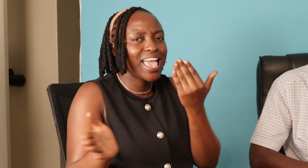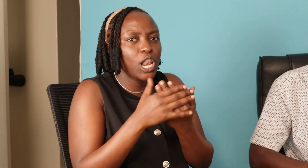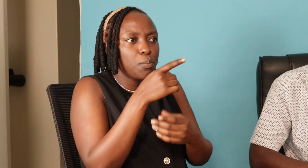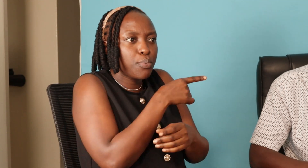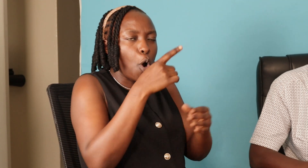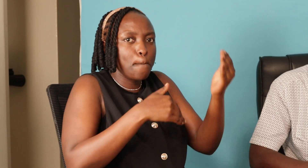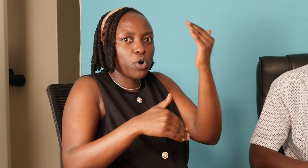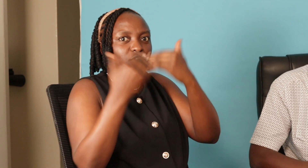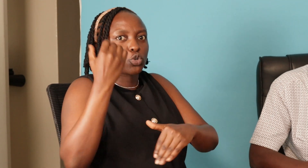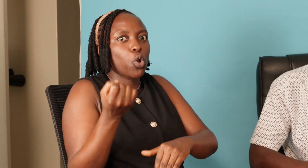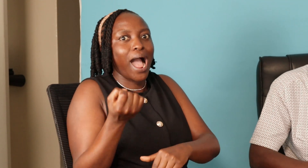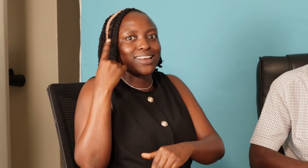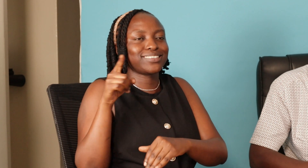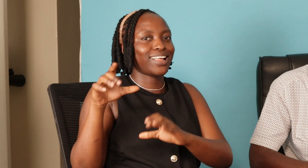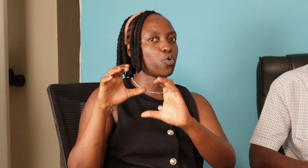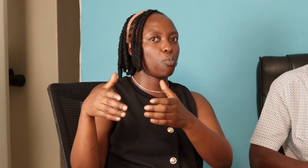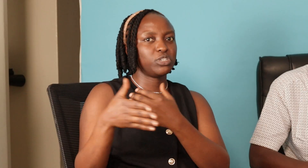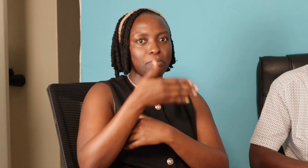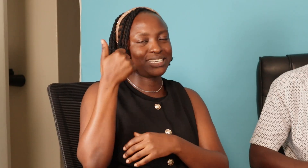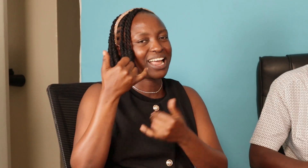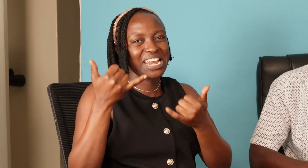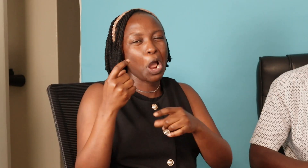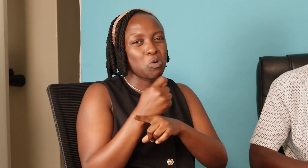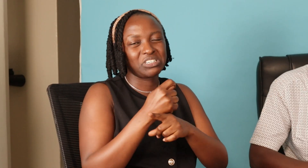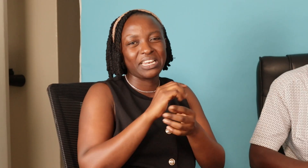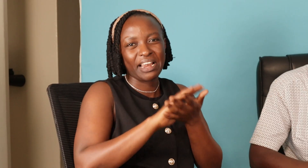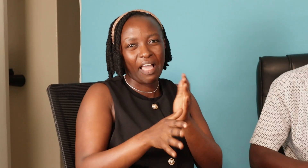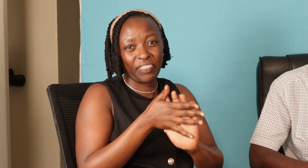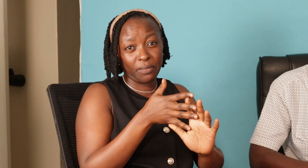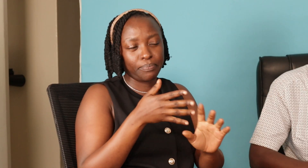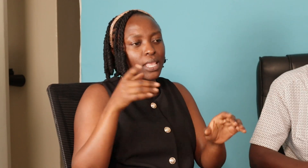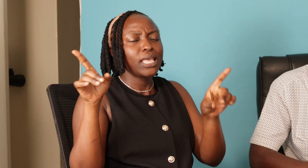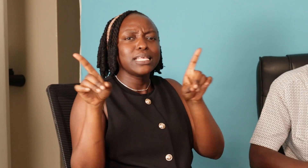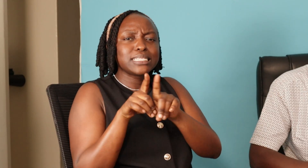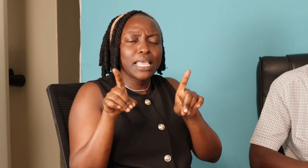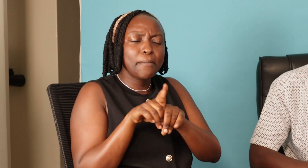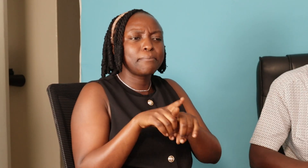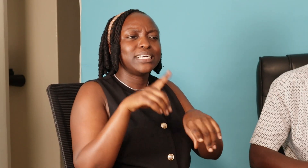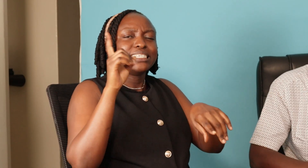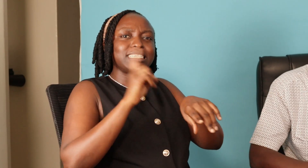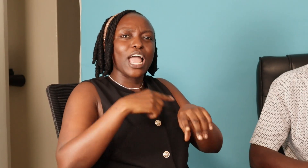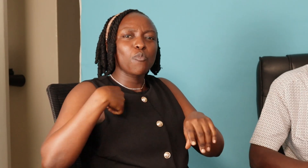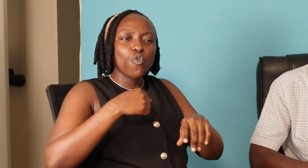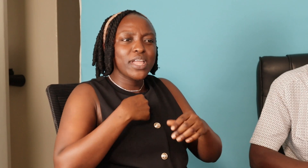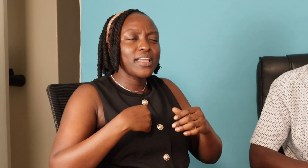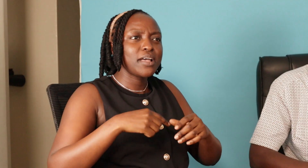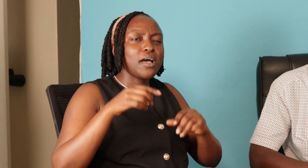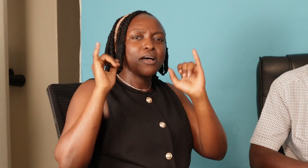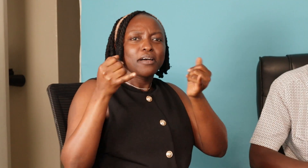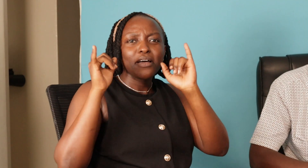these challenges? How can we also support these professional groups to have adequate training? Because now we don't have that